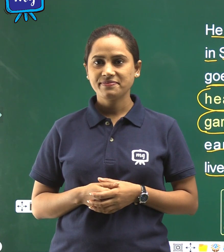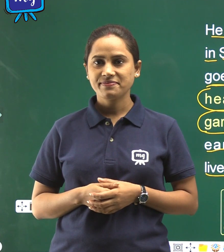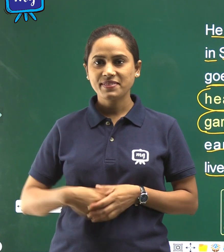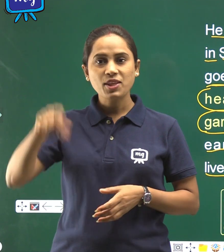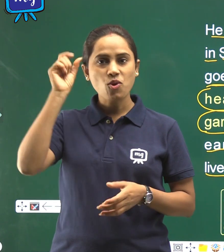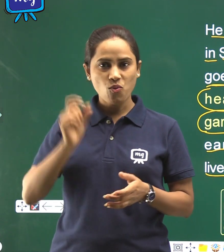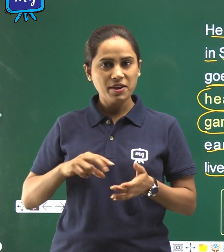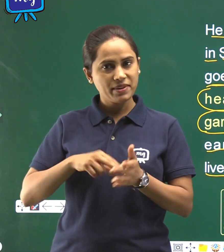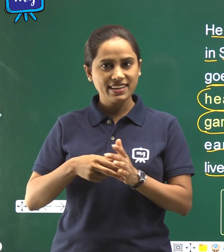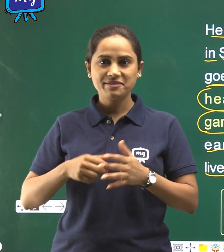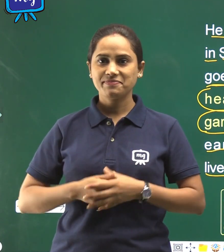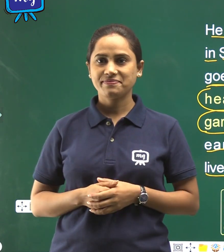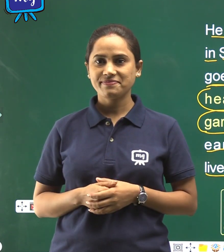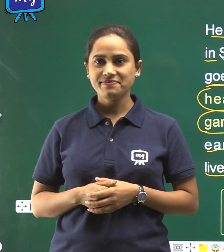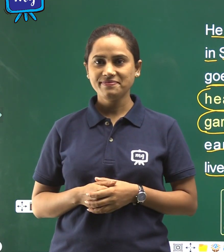Word meaning: